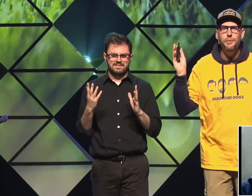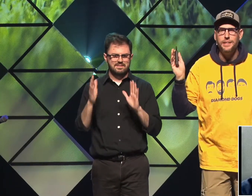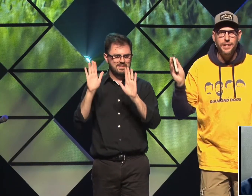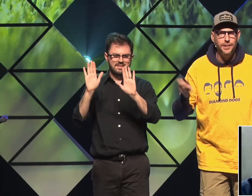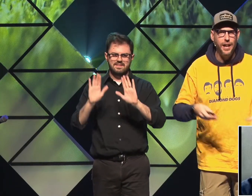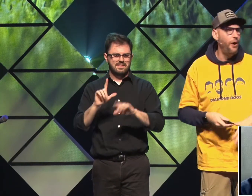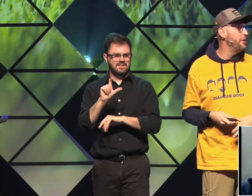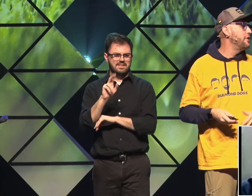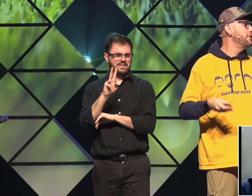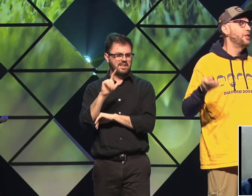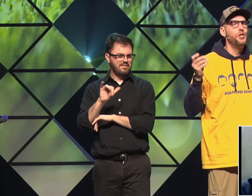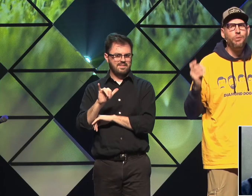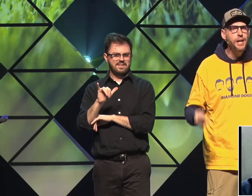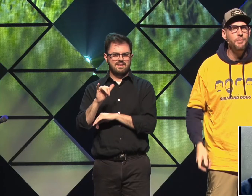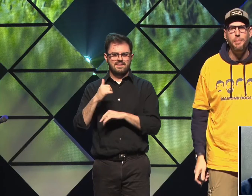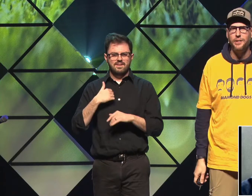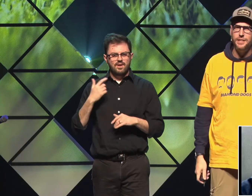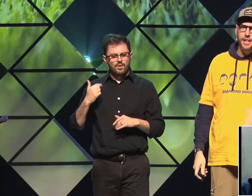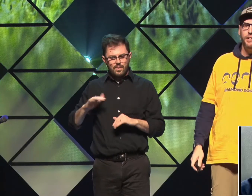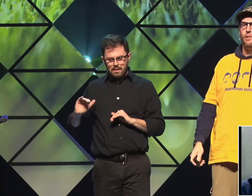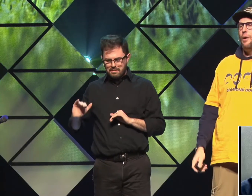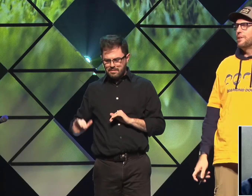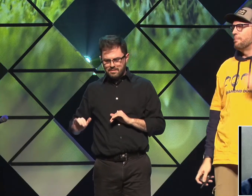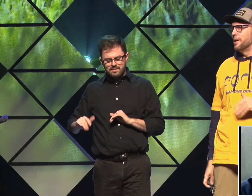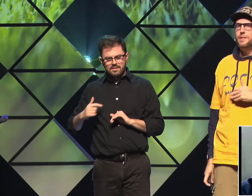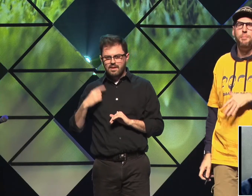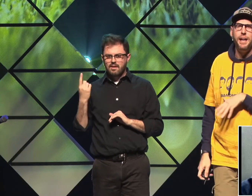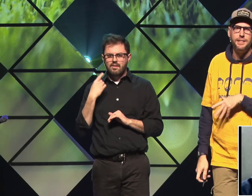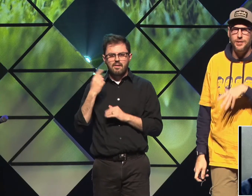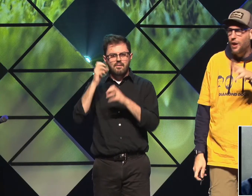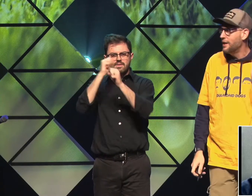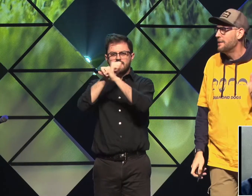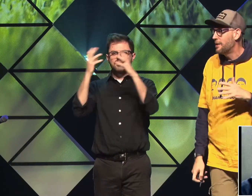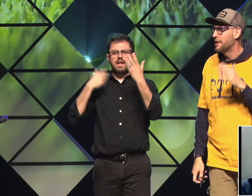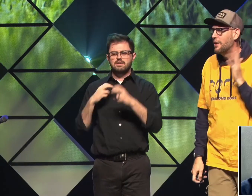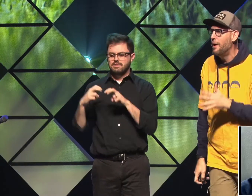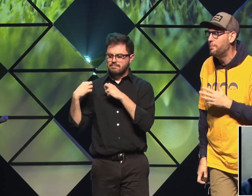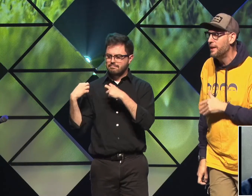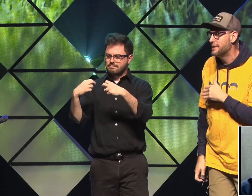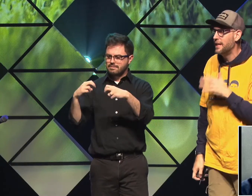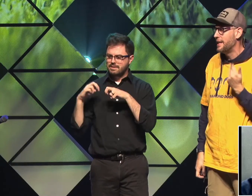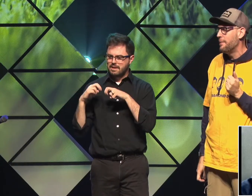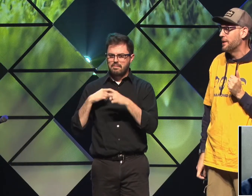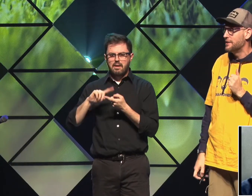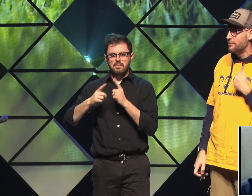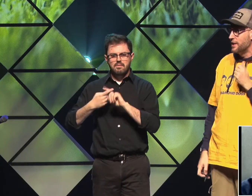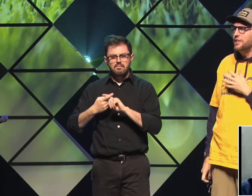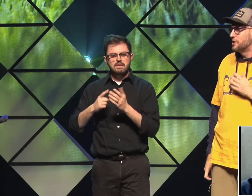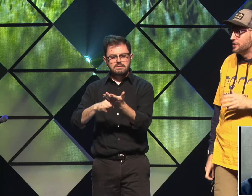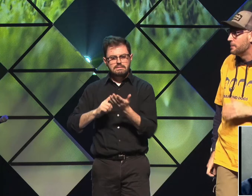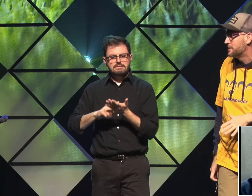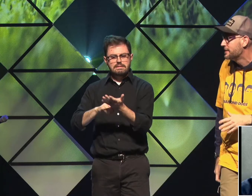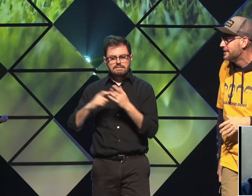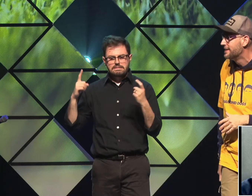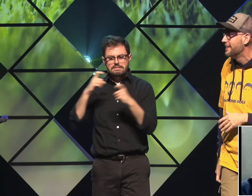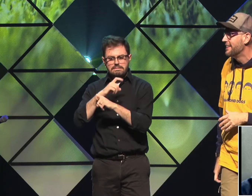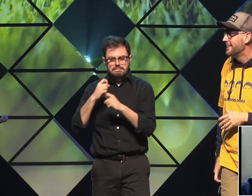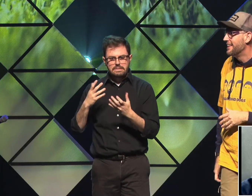since I was little, I always used to dream about sitting around with a bunch of mates and talking about the complex dynamics and